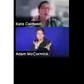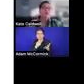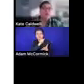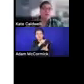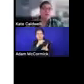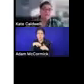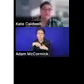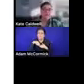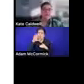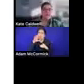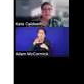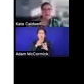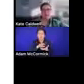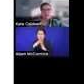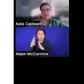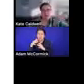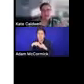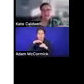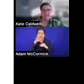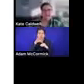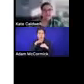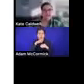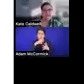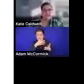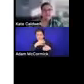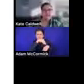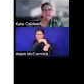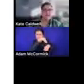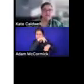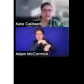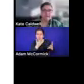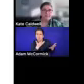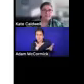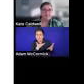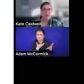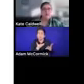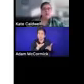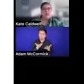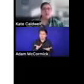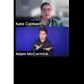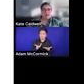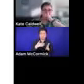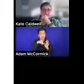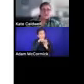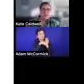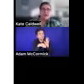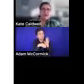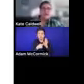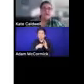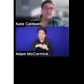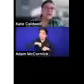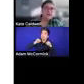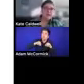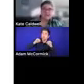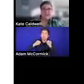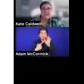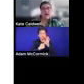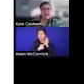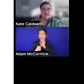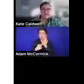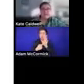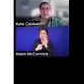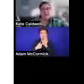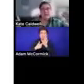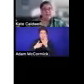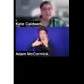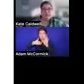multiply marginalized. And we'll come back to this again. So intersectionality is